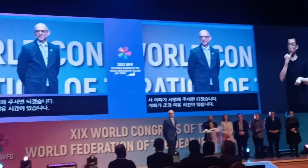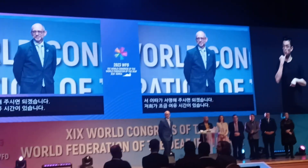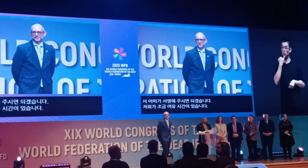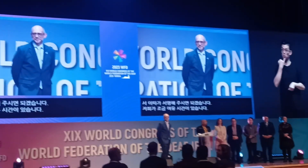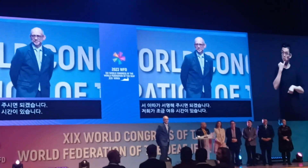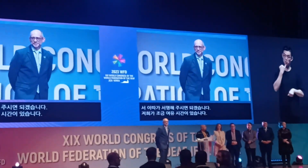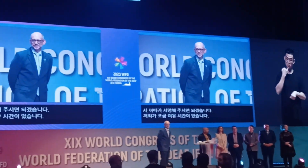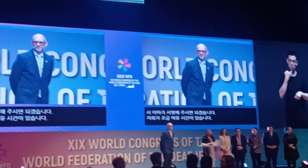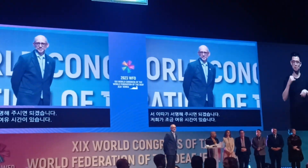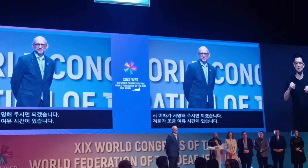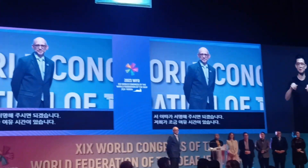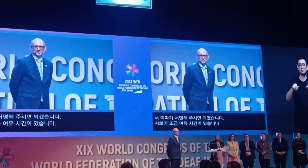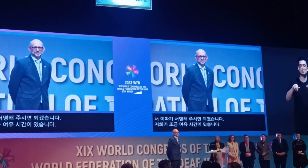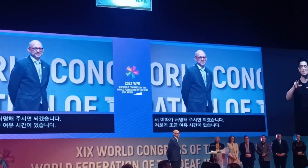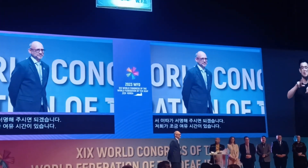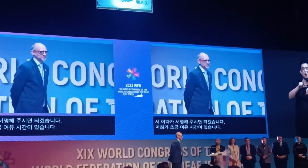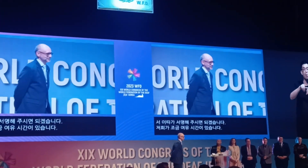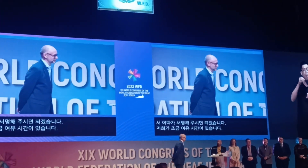your support.